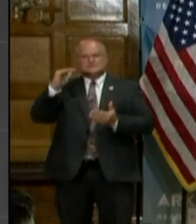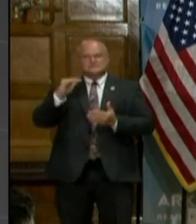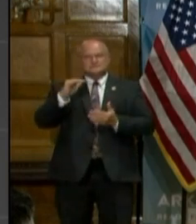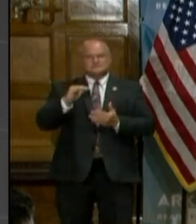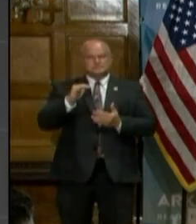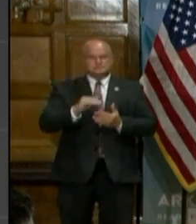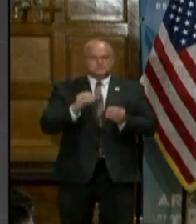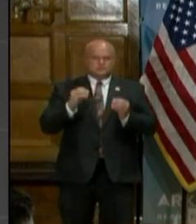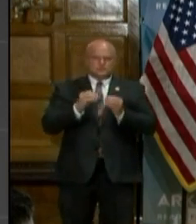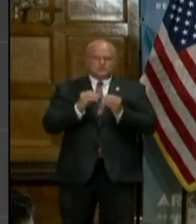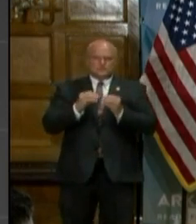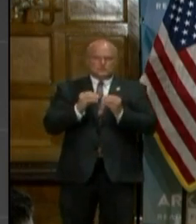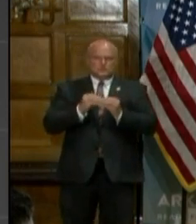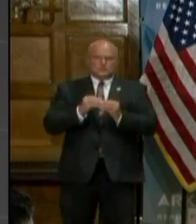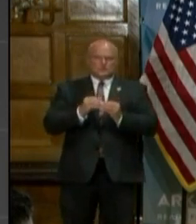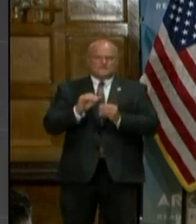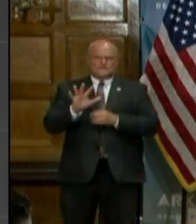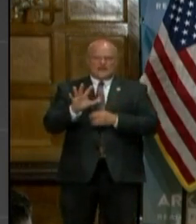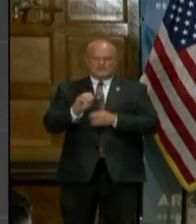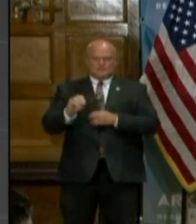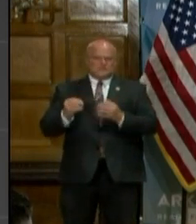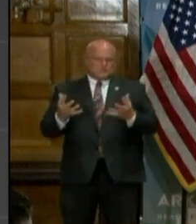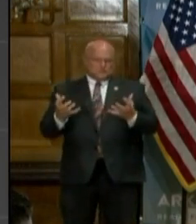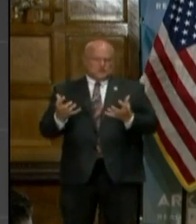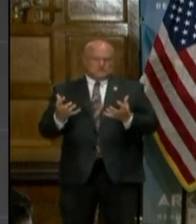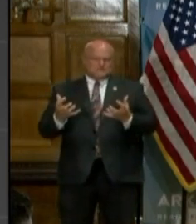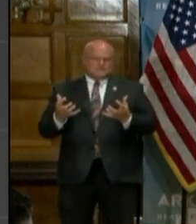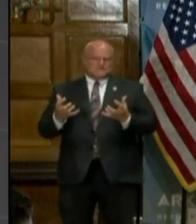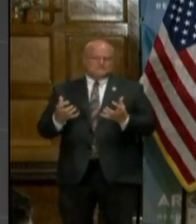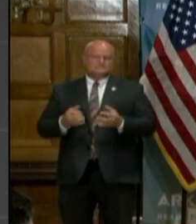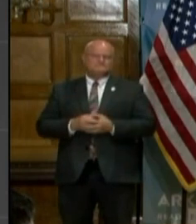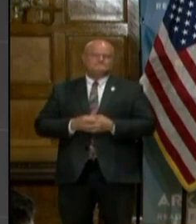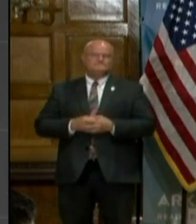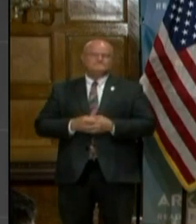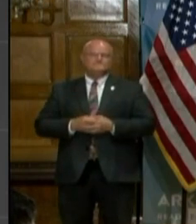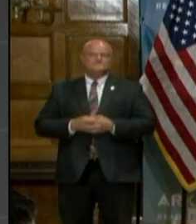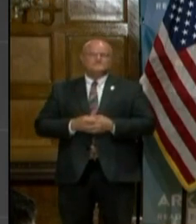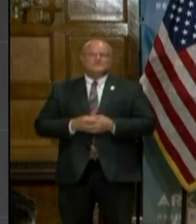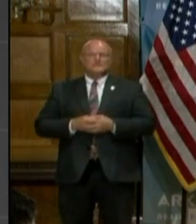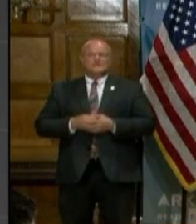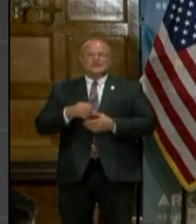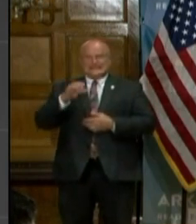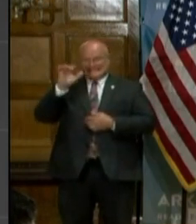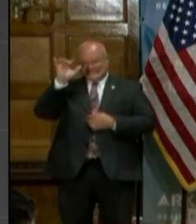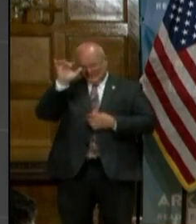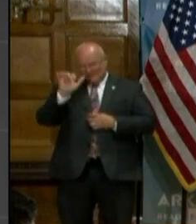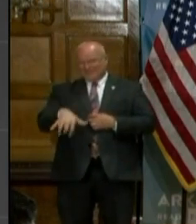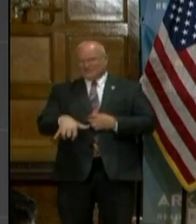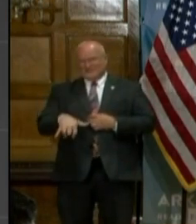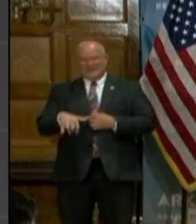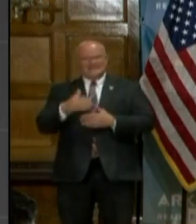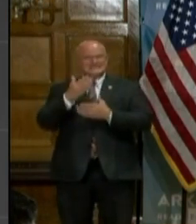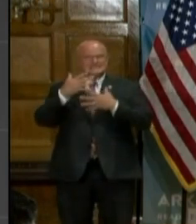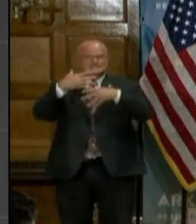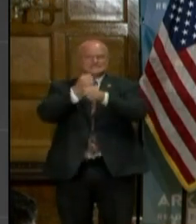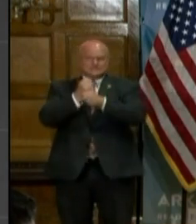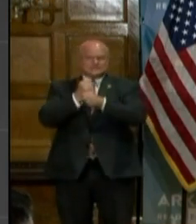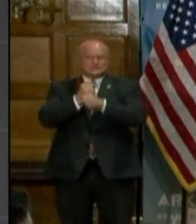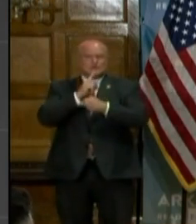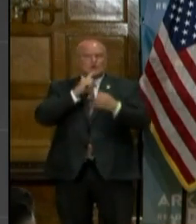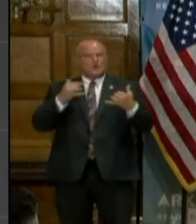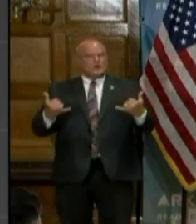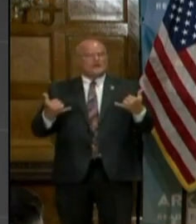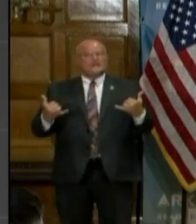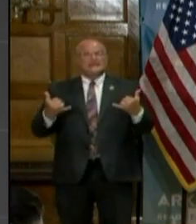go down closer to the 5% positivity rate. So those are just a summary of where we